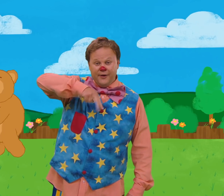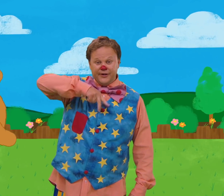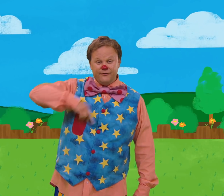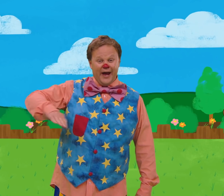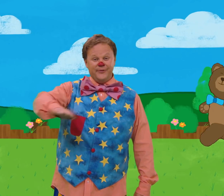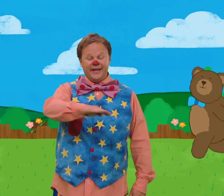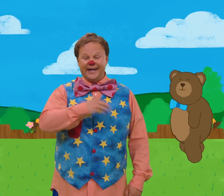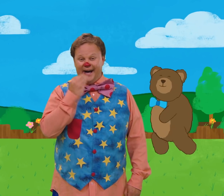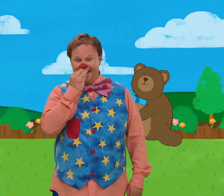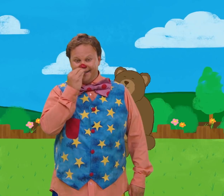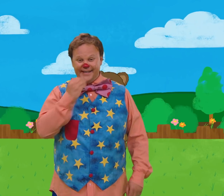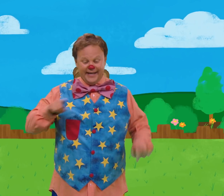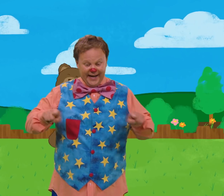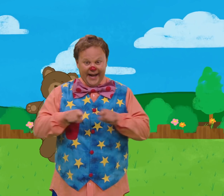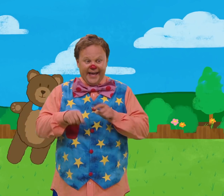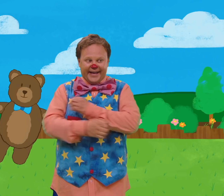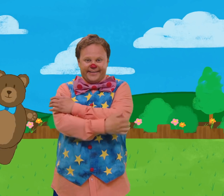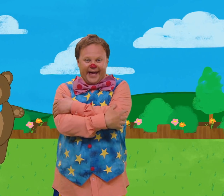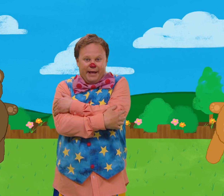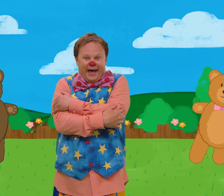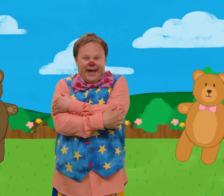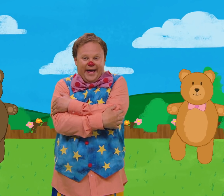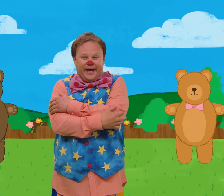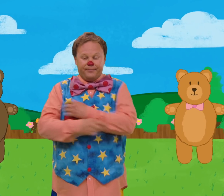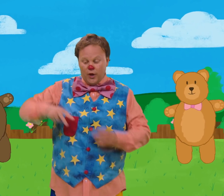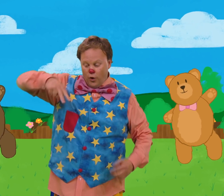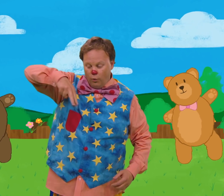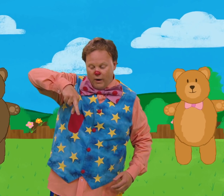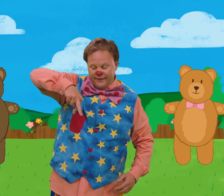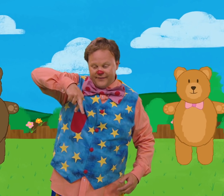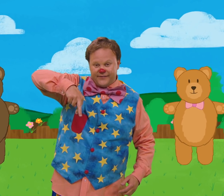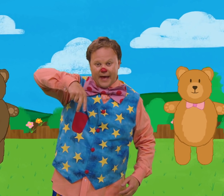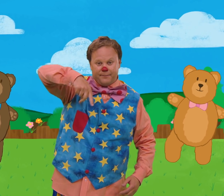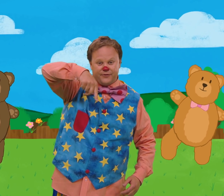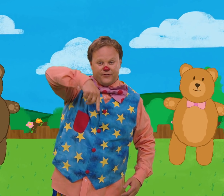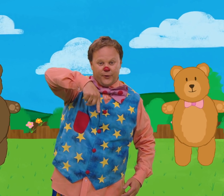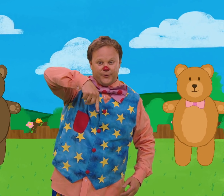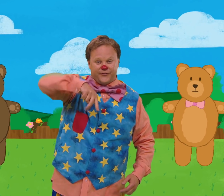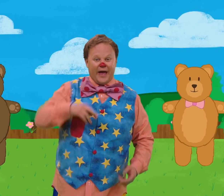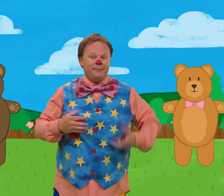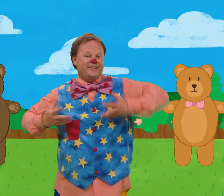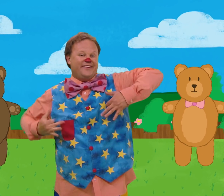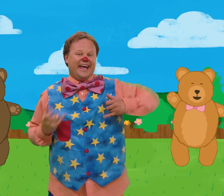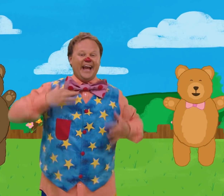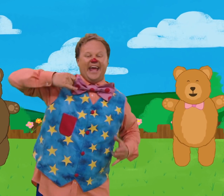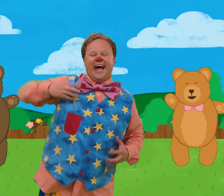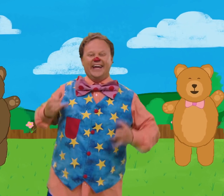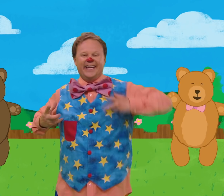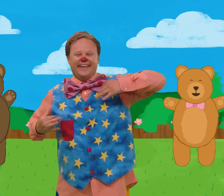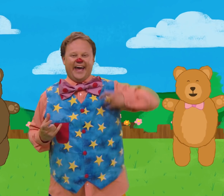Round and round the garden like a teddy bear. One step, two step, tiggly under there.